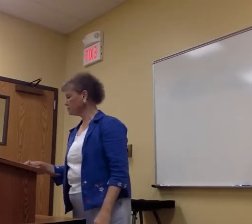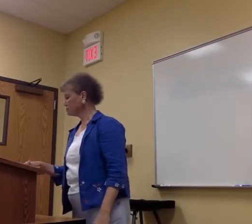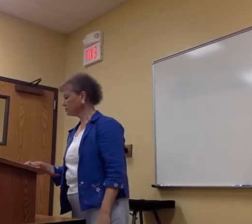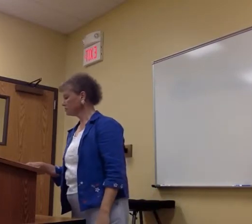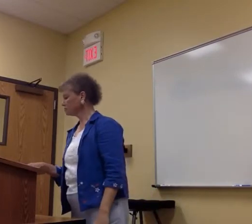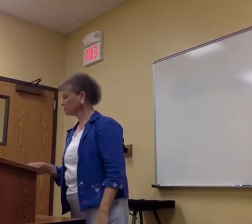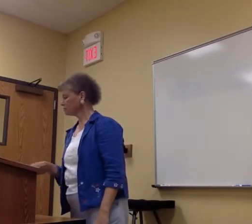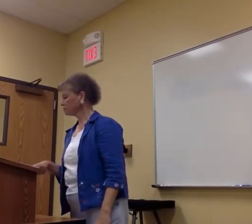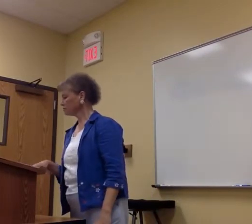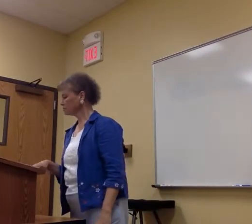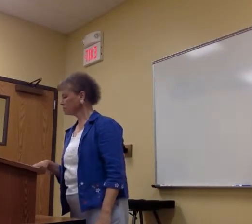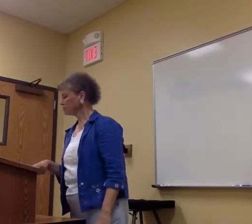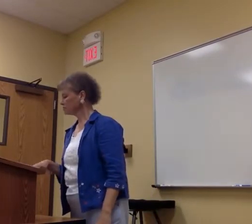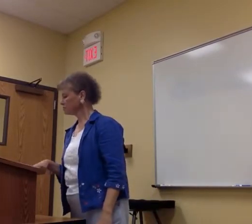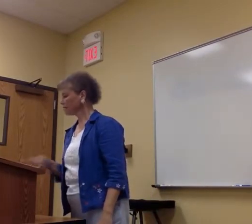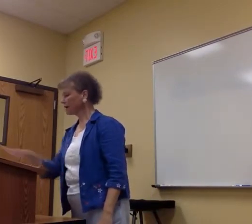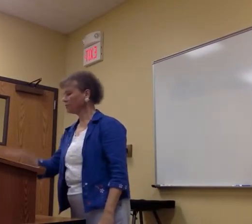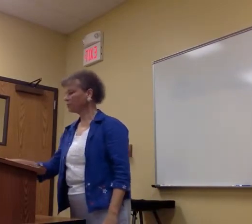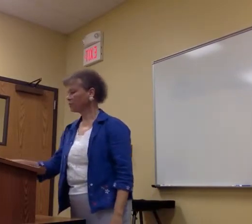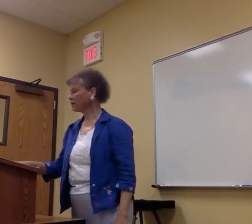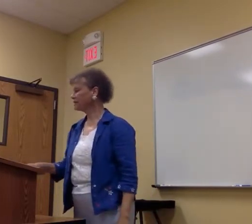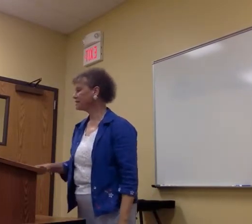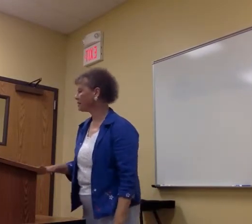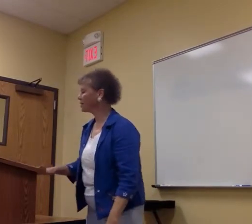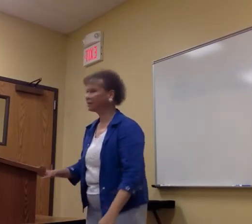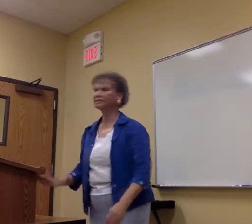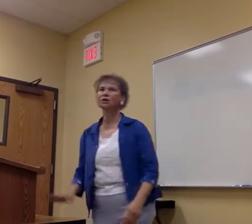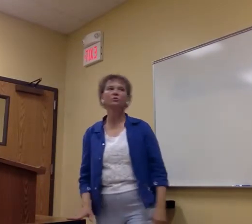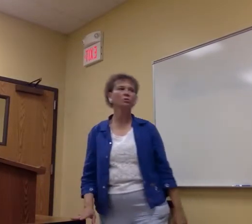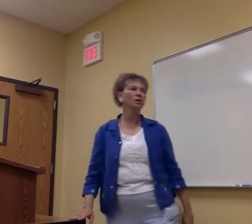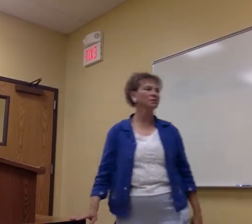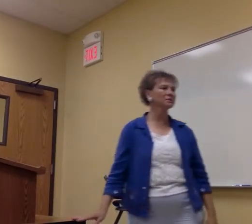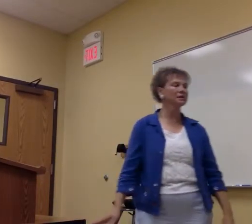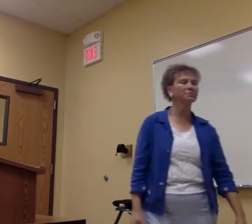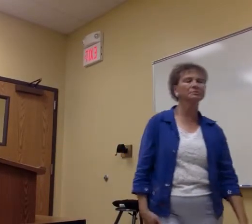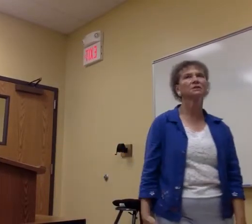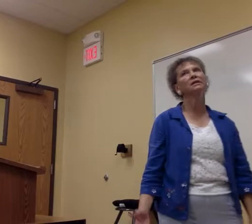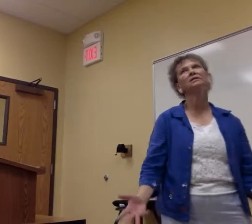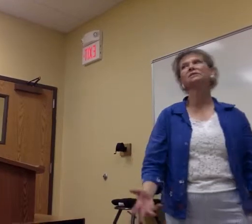All right, we're going to stop there. Let's go through all those again. All right, so.